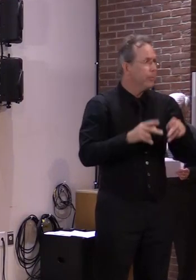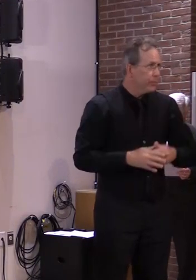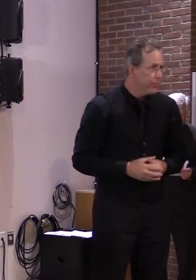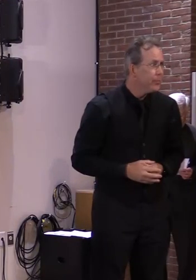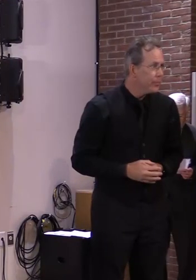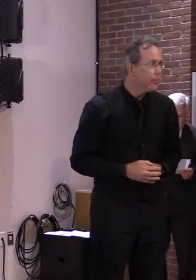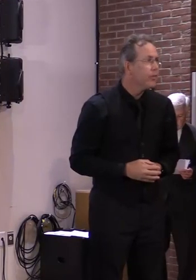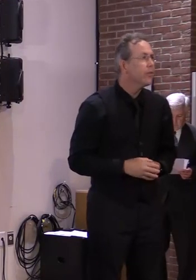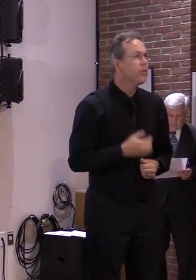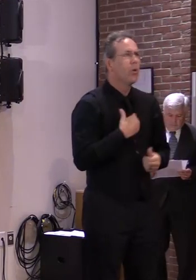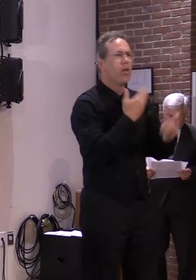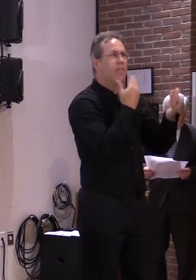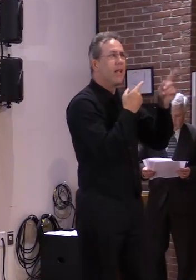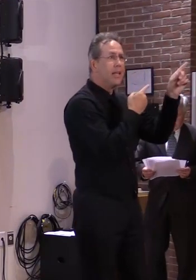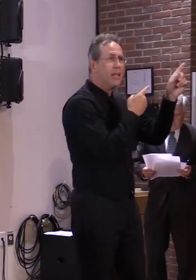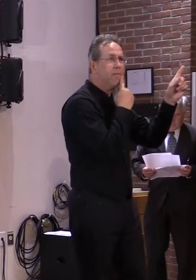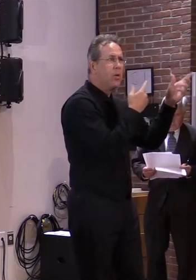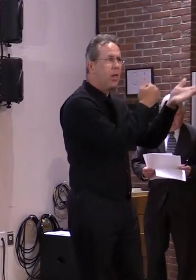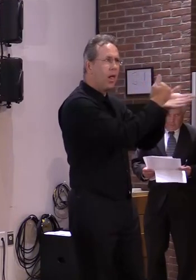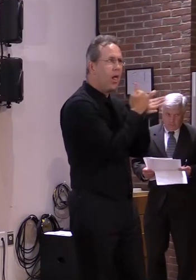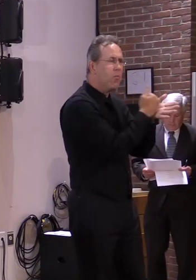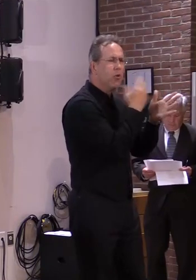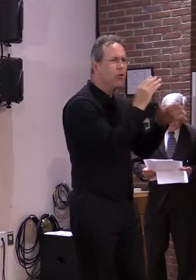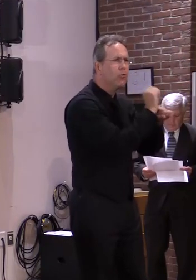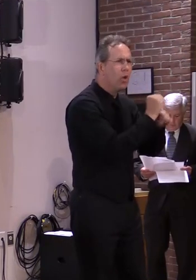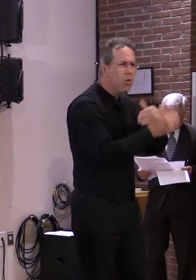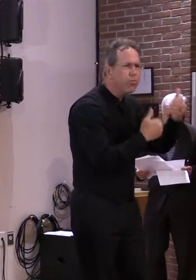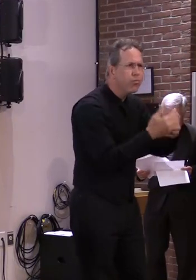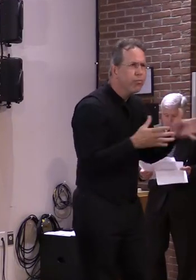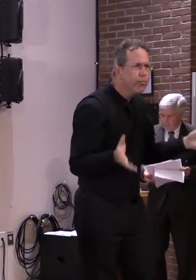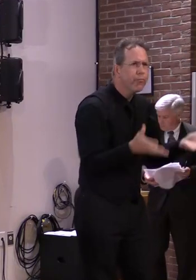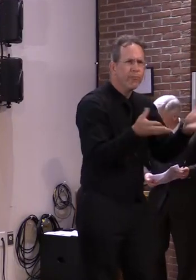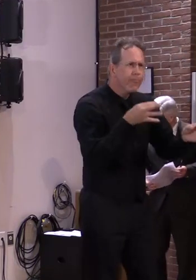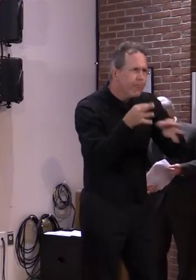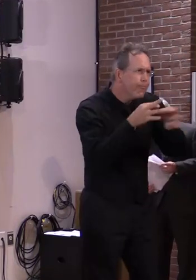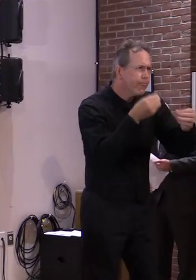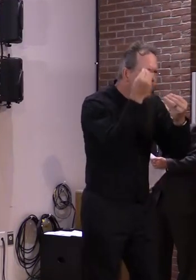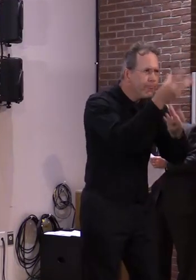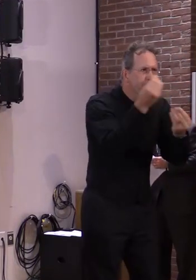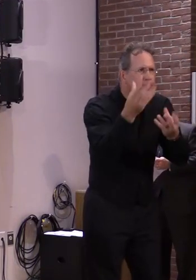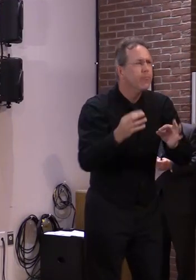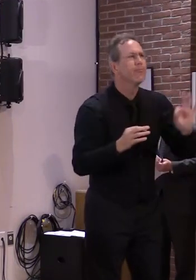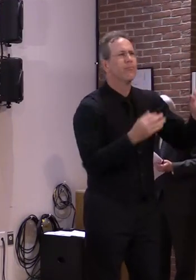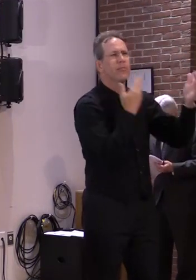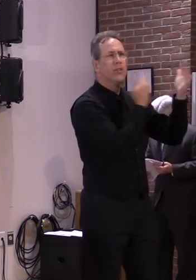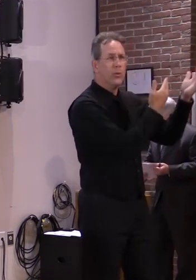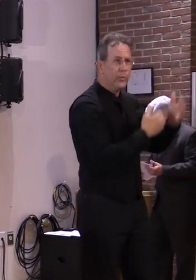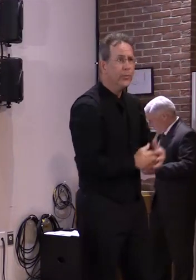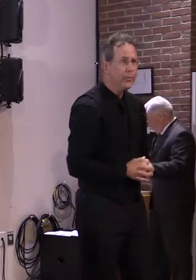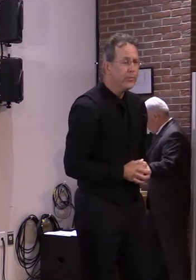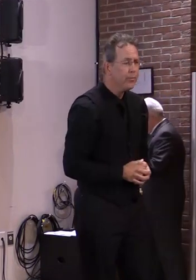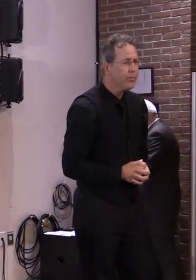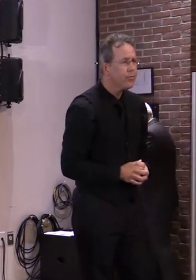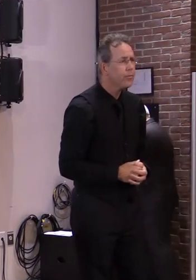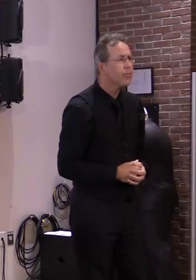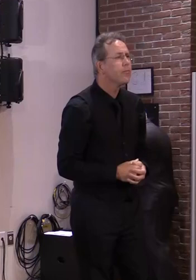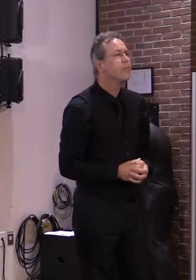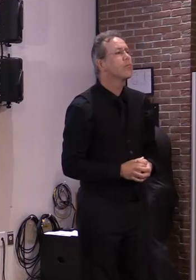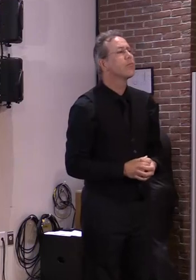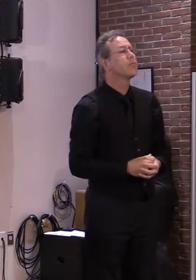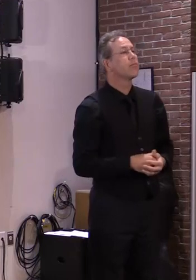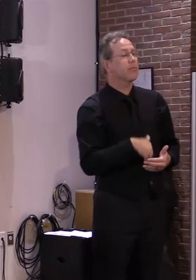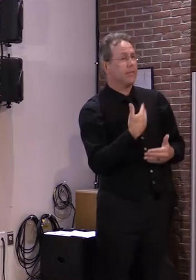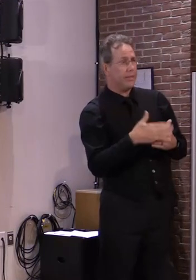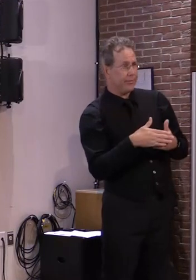his incredible work and service. Moving on, yesterday was a symbolic